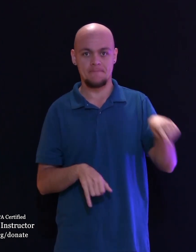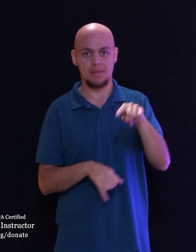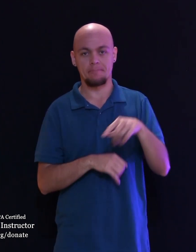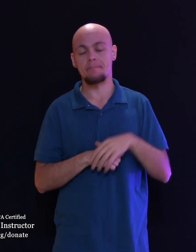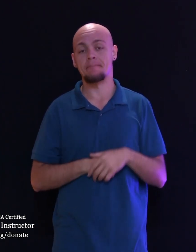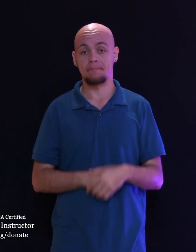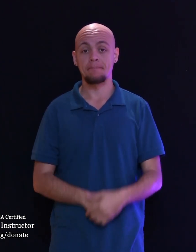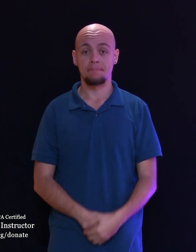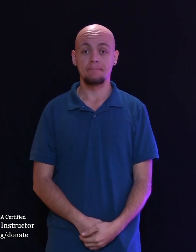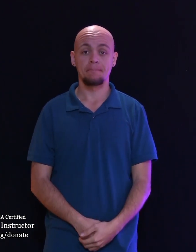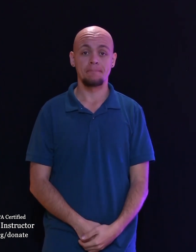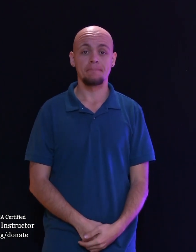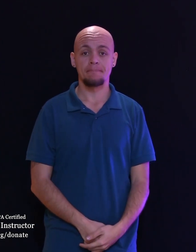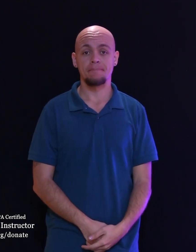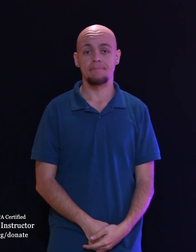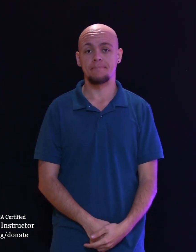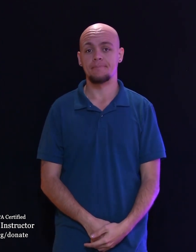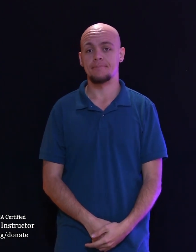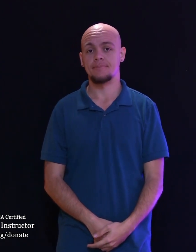that they did.